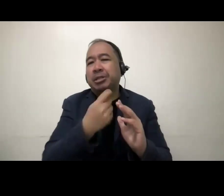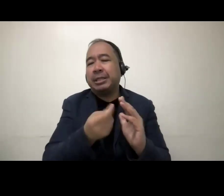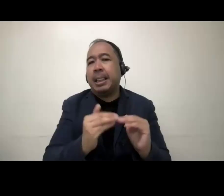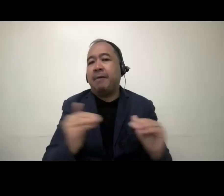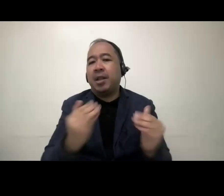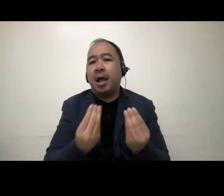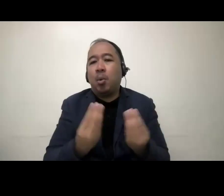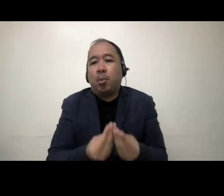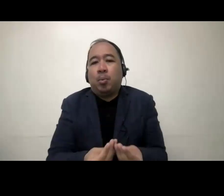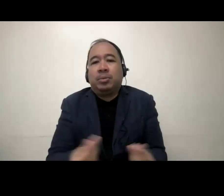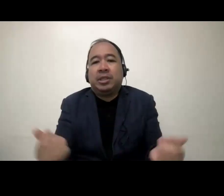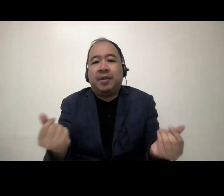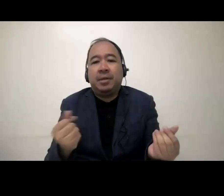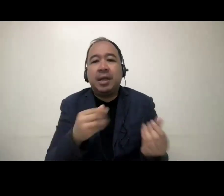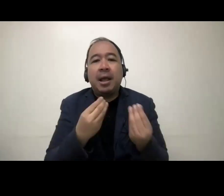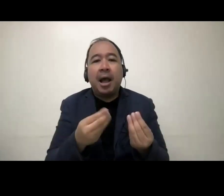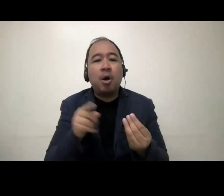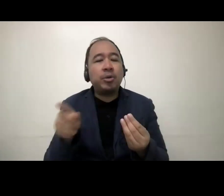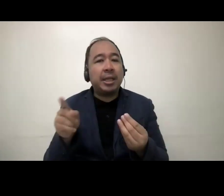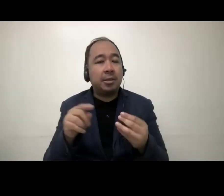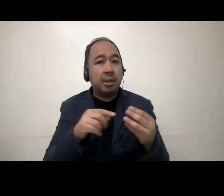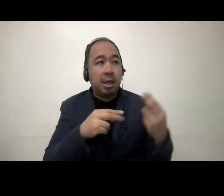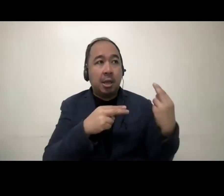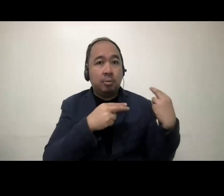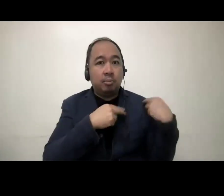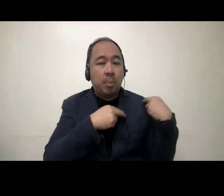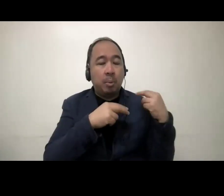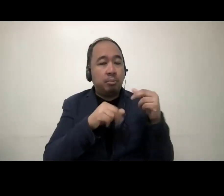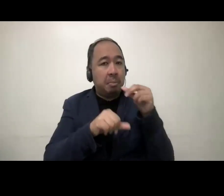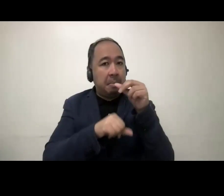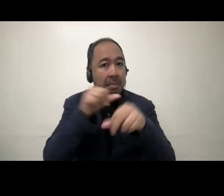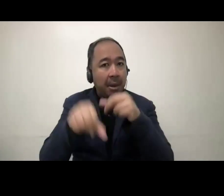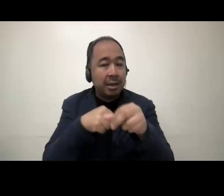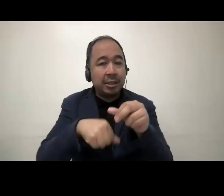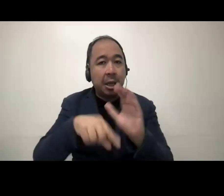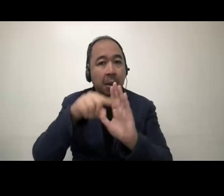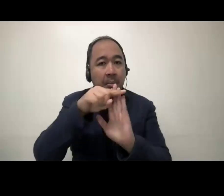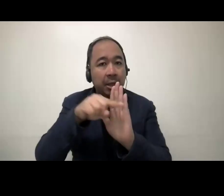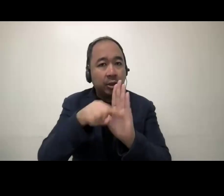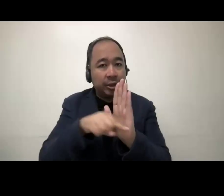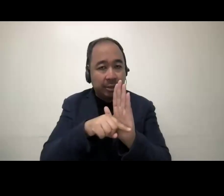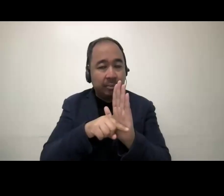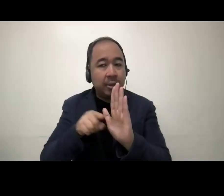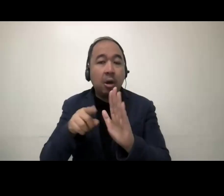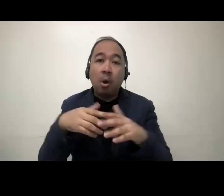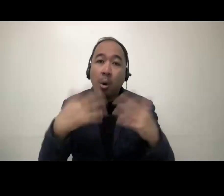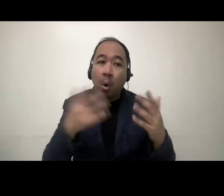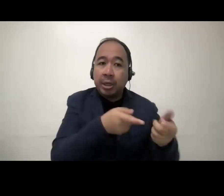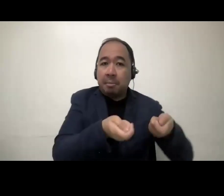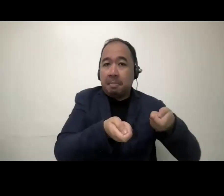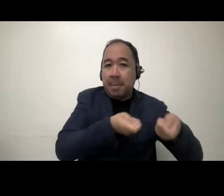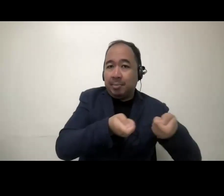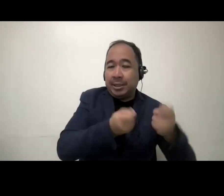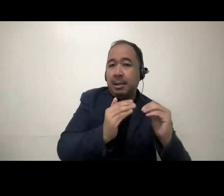that have to be handled by the mechanisms and those that maybe should be handled by management level